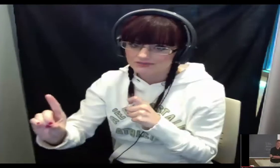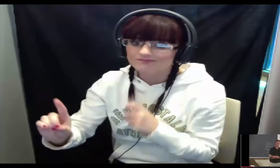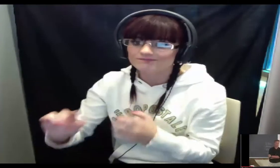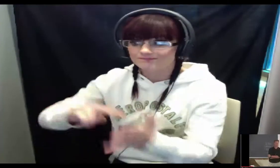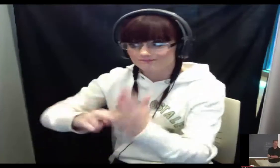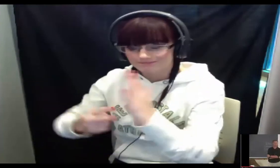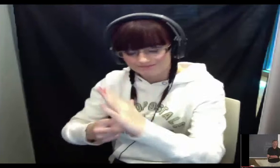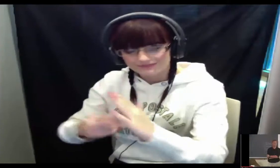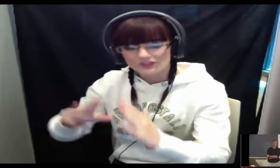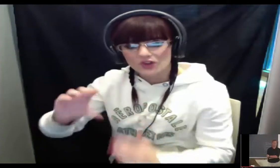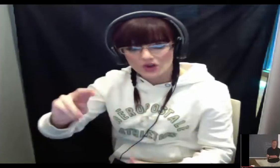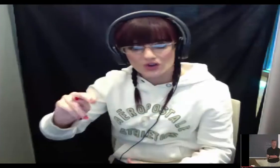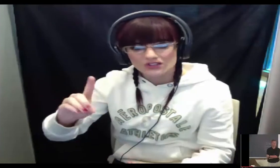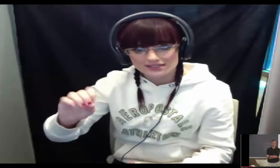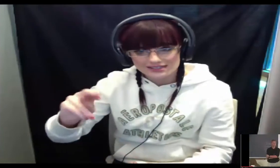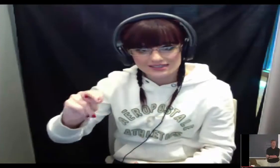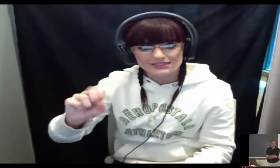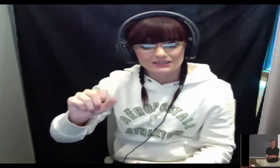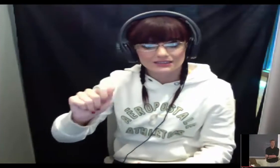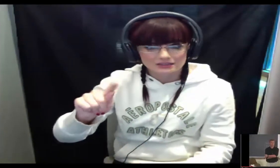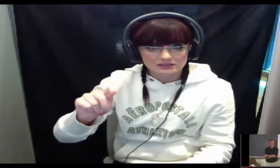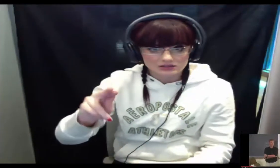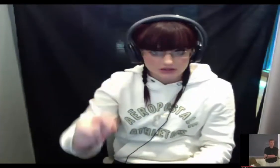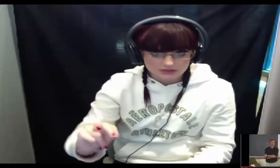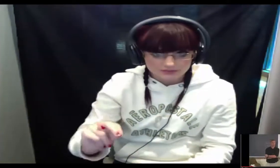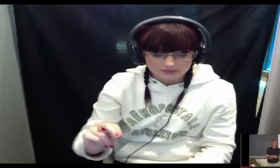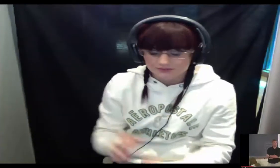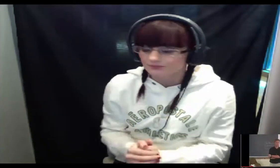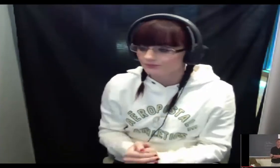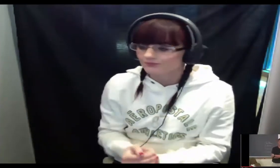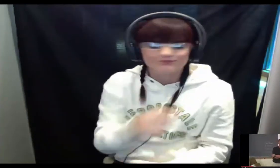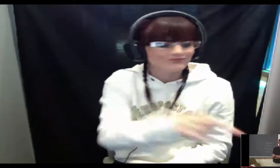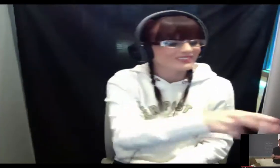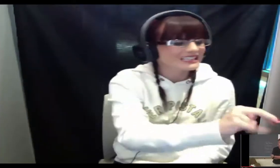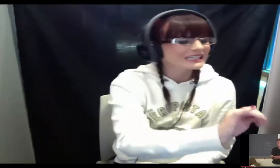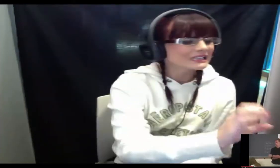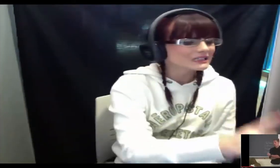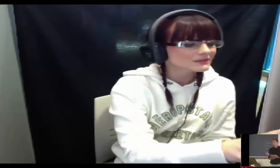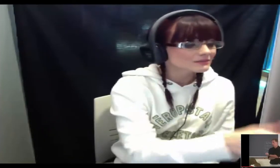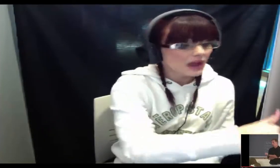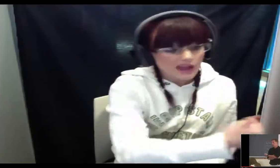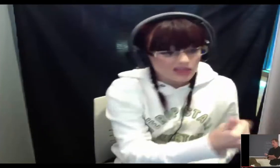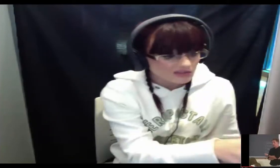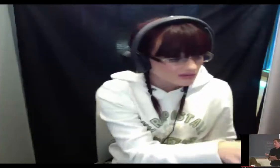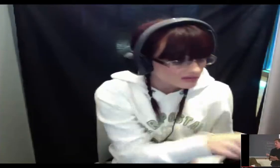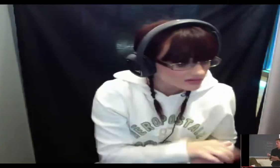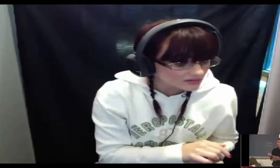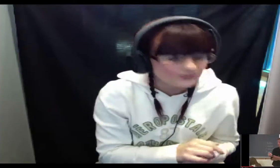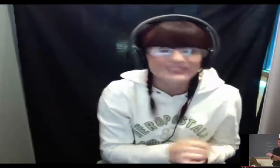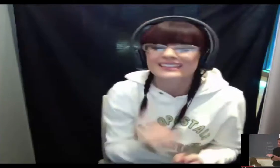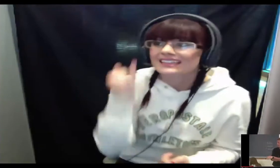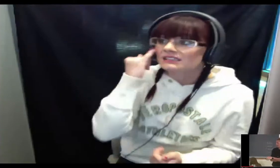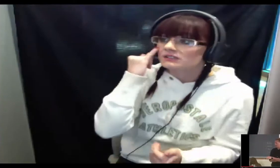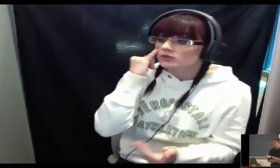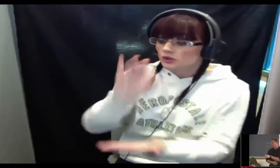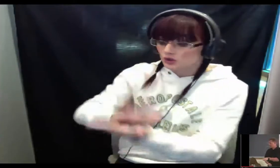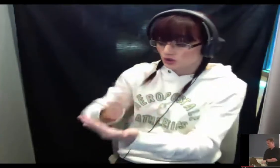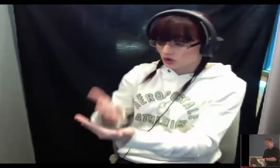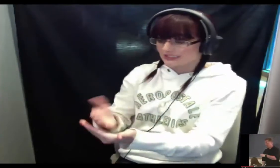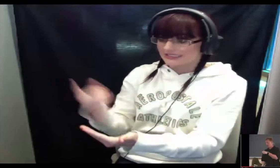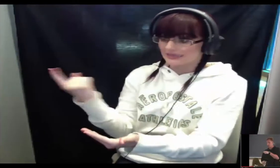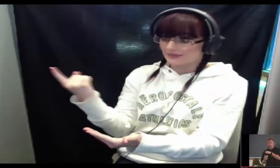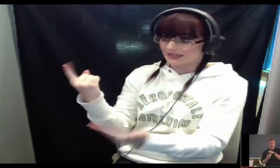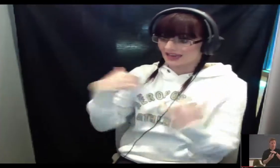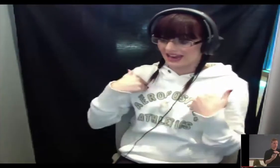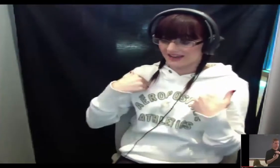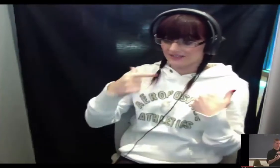when you're cooking and the steam from the pan hits the lid. Okay, that's one. If you're boiling something, cooking something, you take the lid and